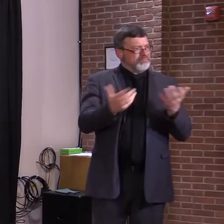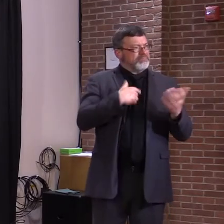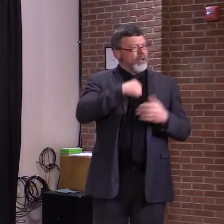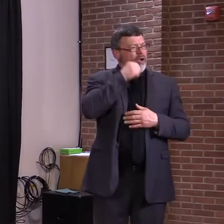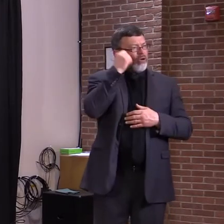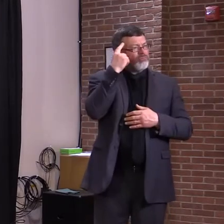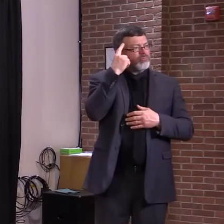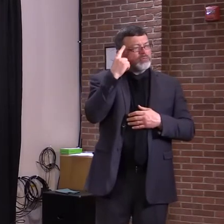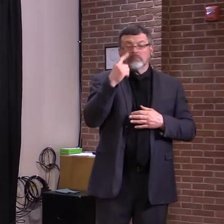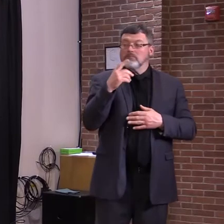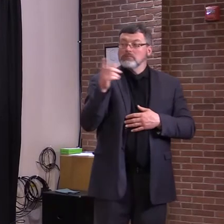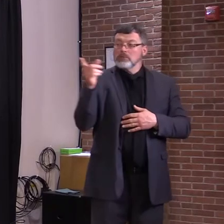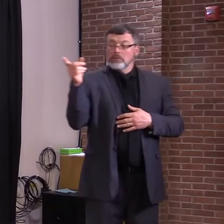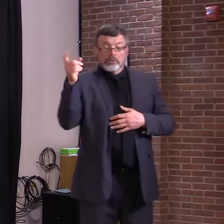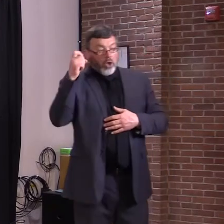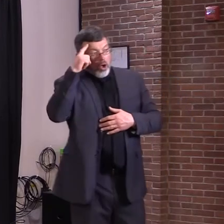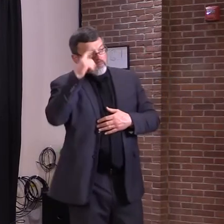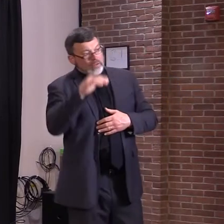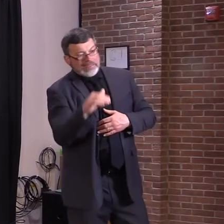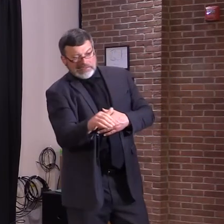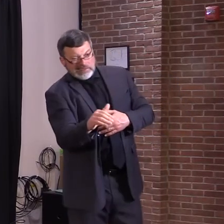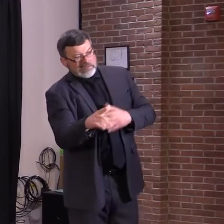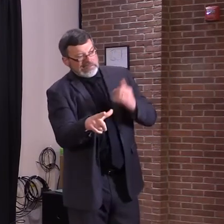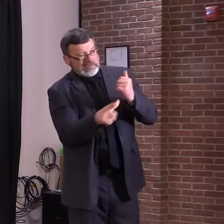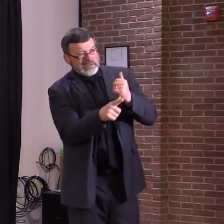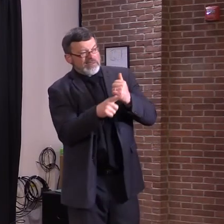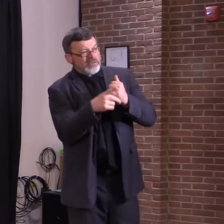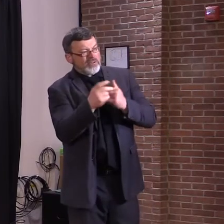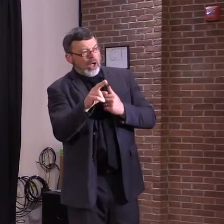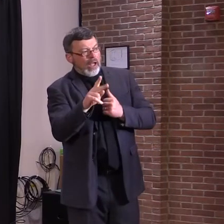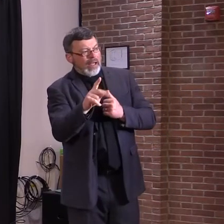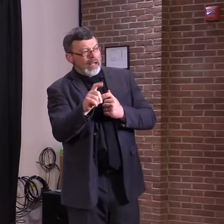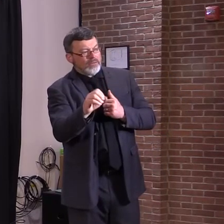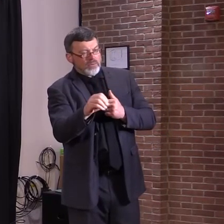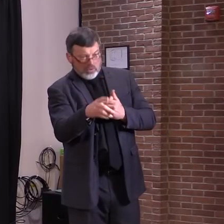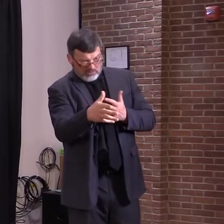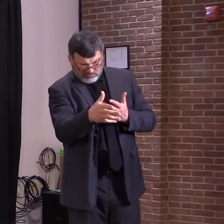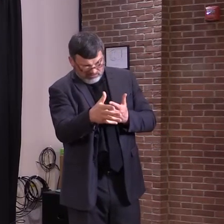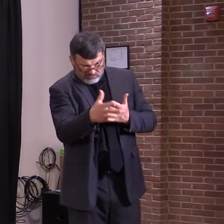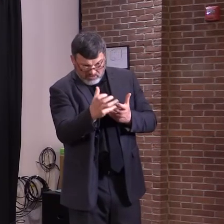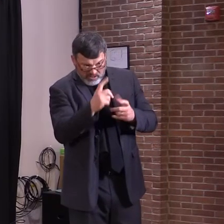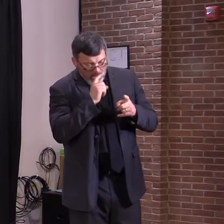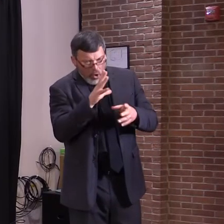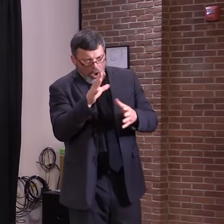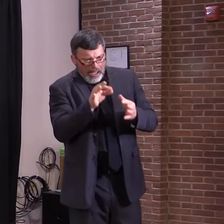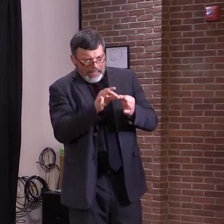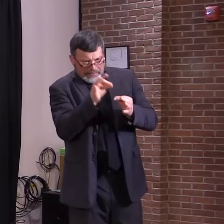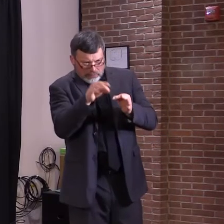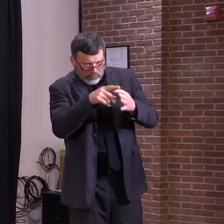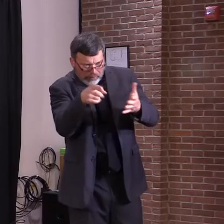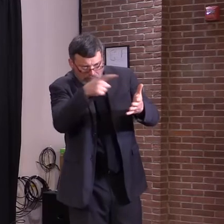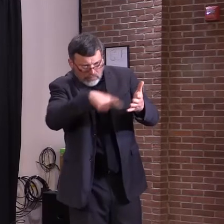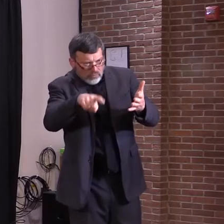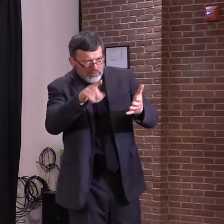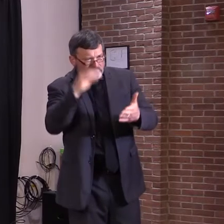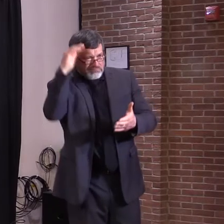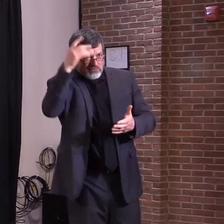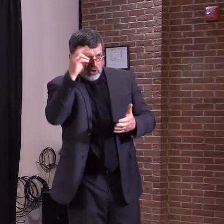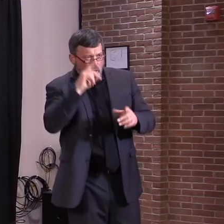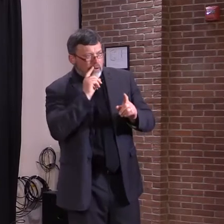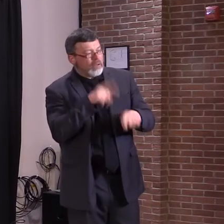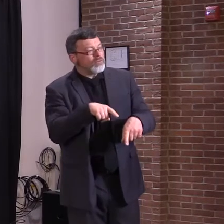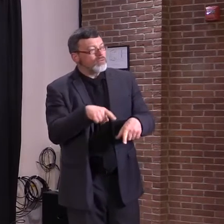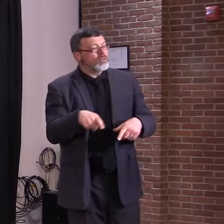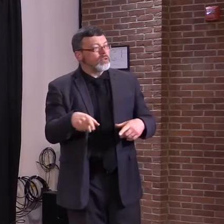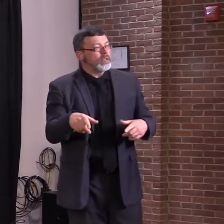not. If not, we'll have to wait for Dr. Levine's return. But he could get back to you